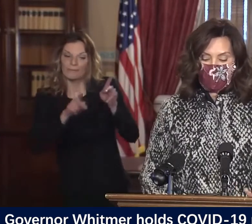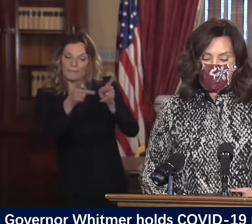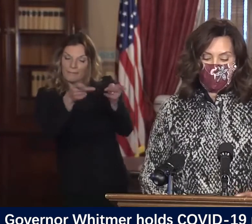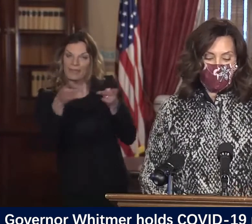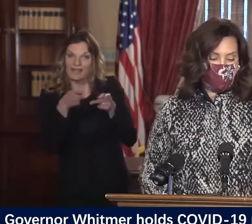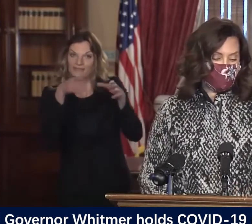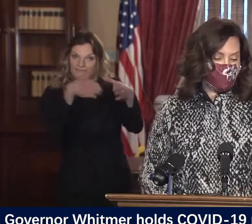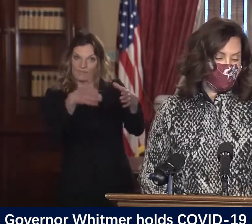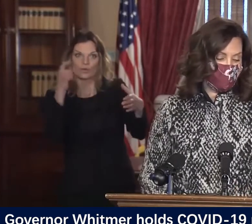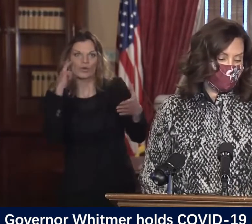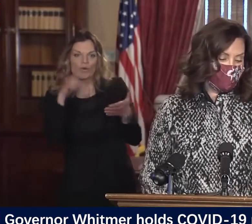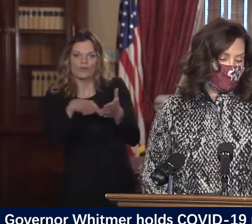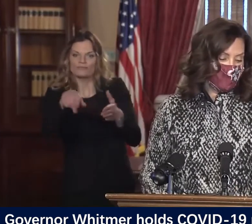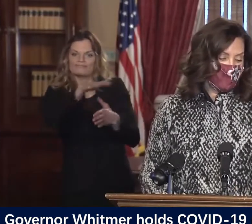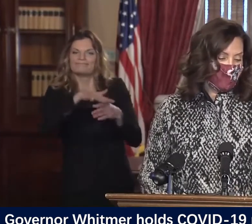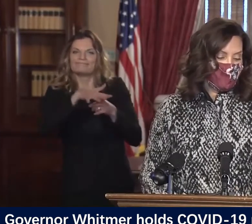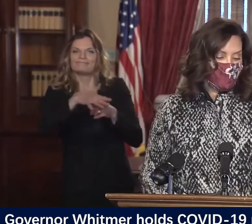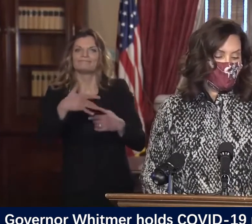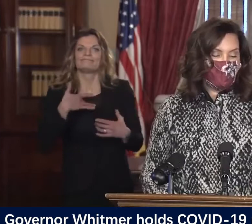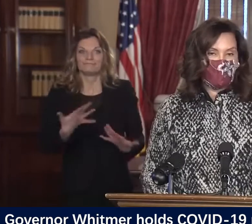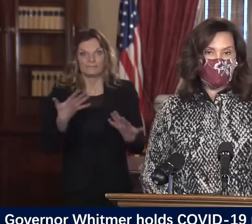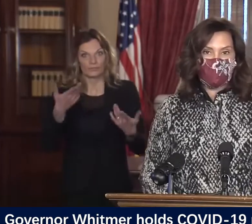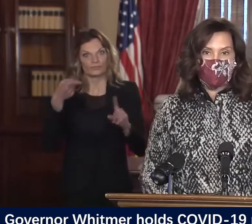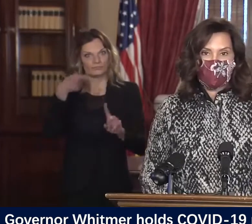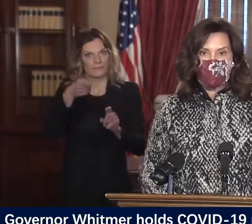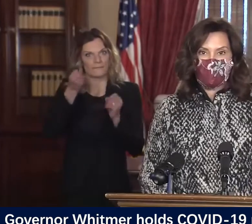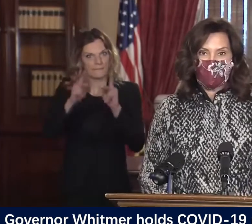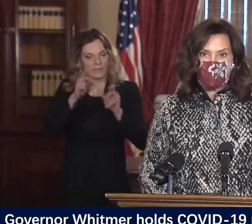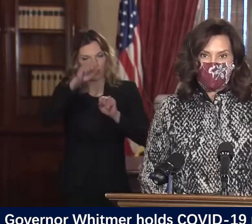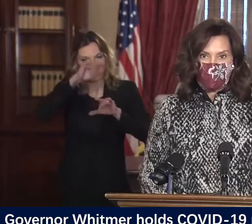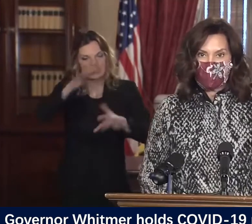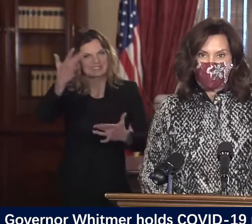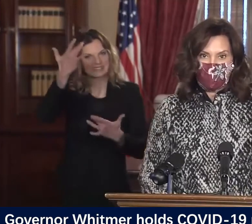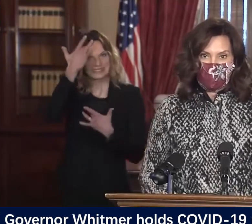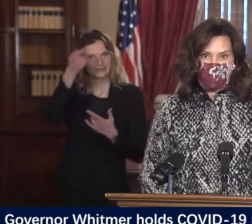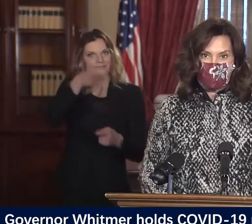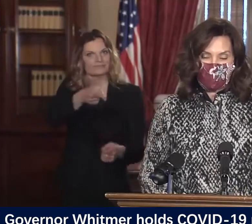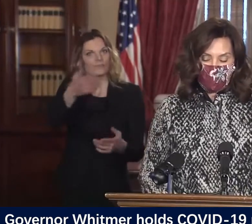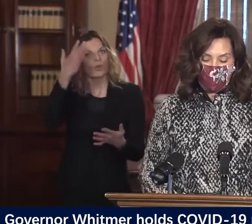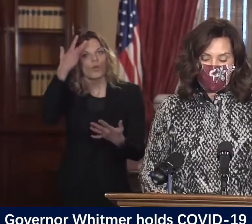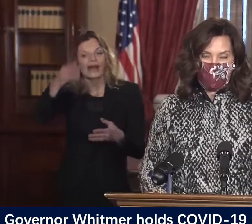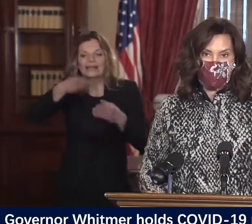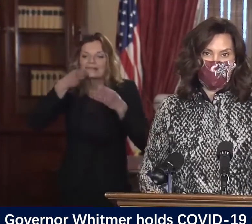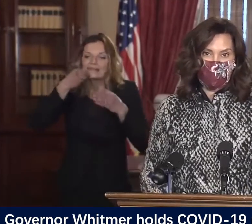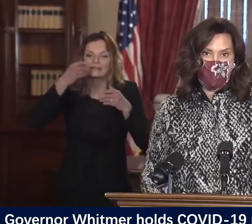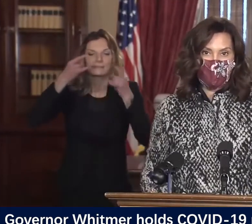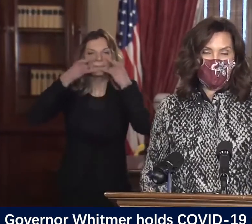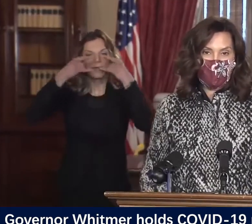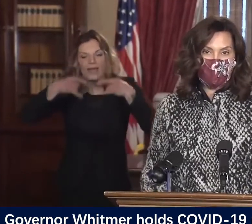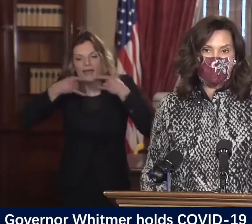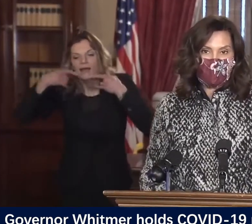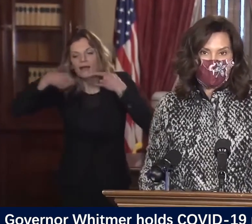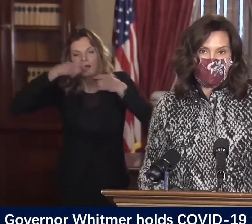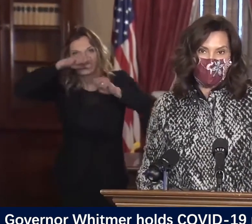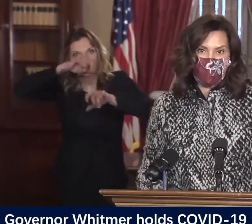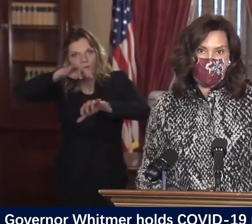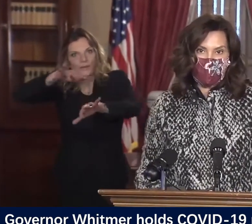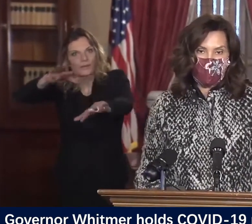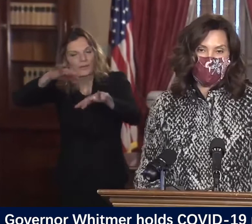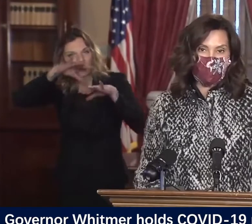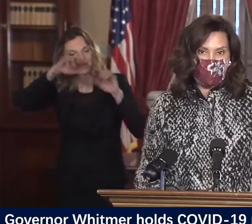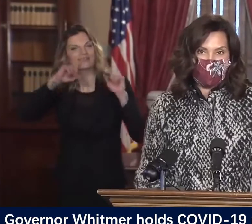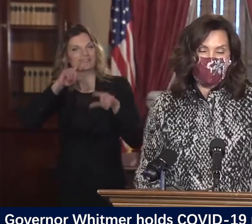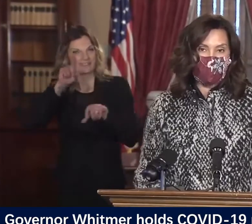COVID-19 positivity. There are studies after studies that show this. We will have a link to them